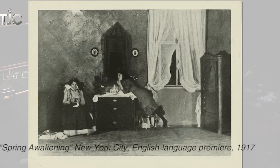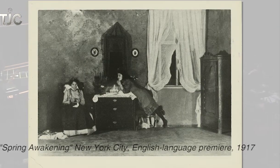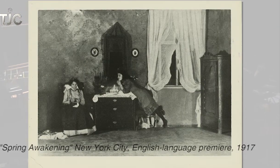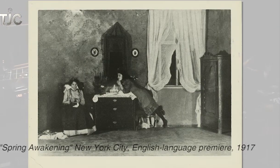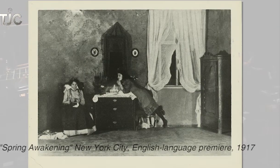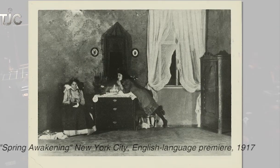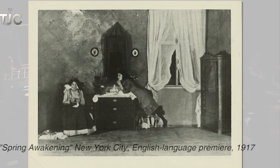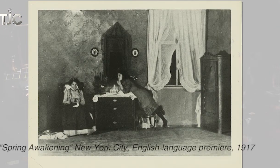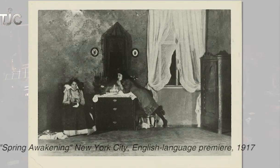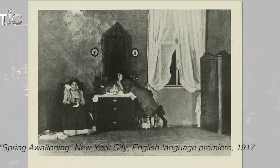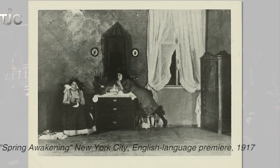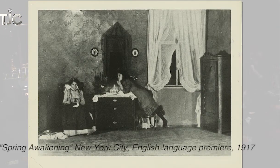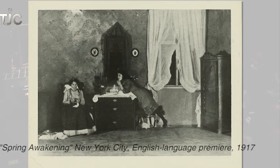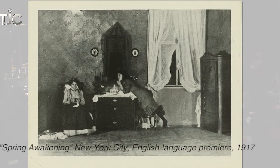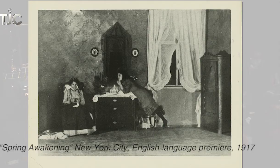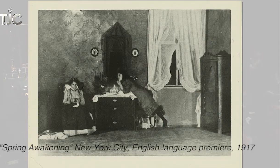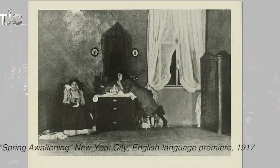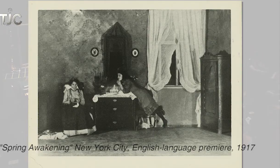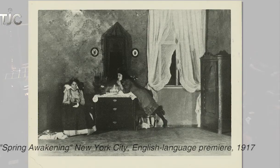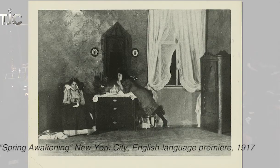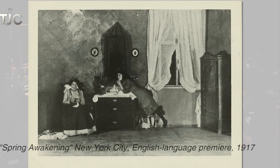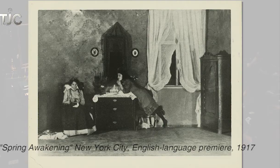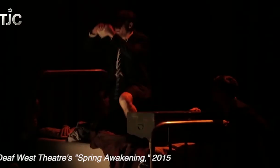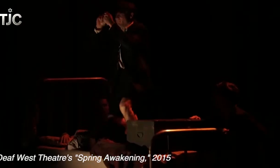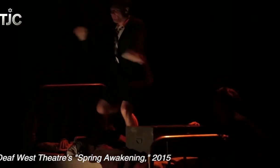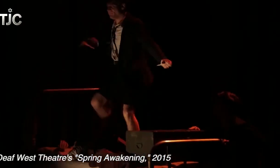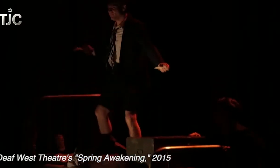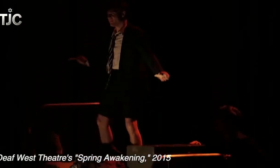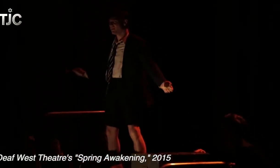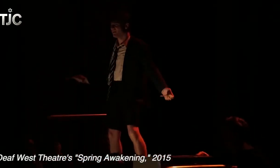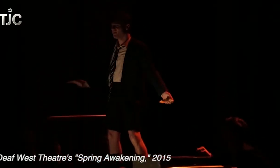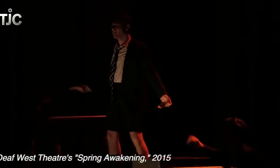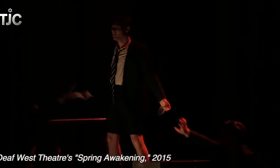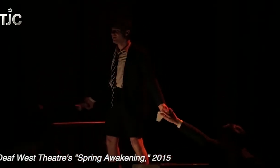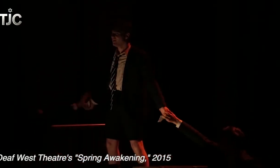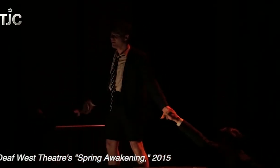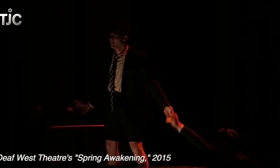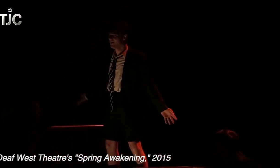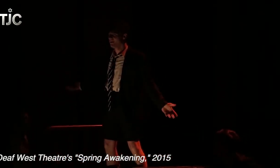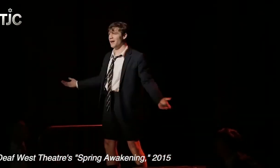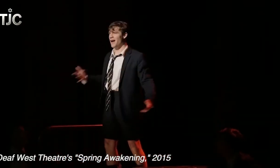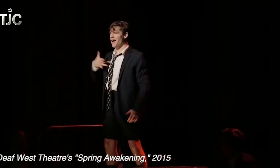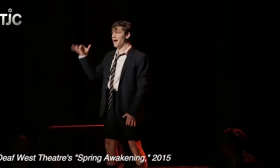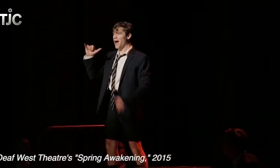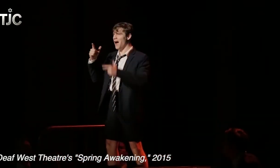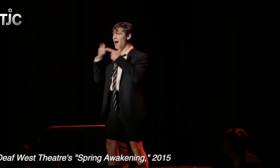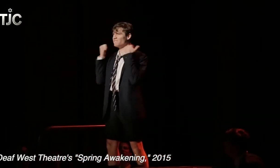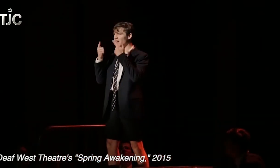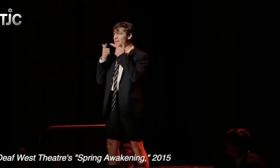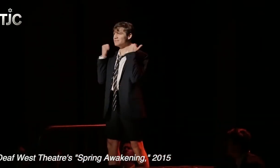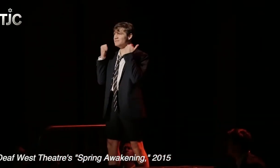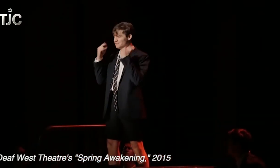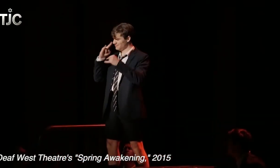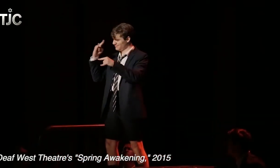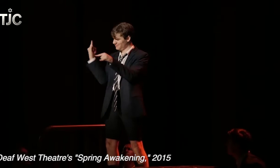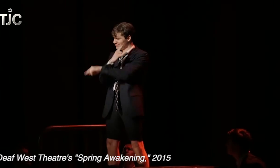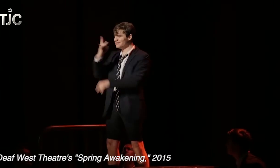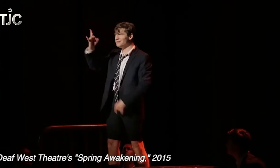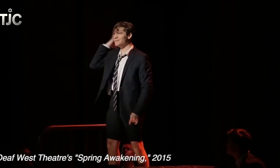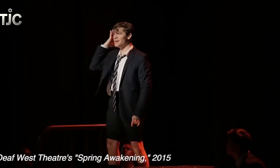about teenagers discovering their sexuality. This version transferred from the Los Angeles-based deaf theater company Deaf West.